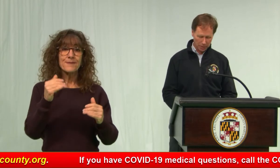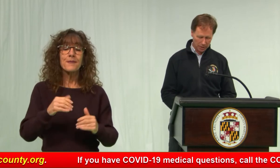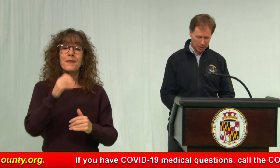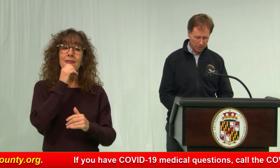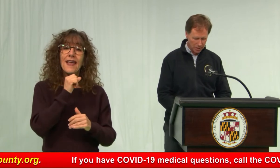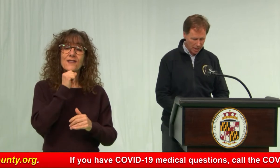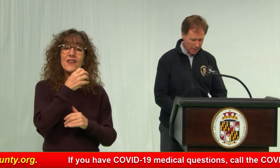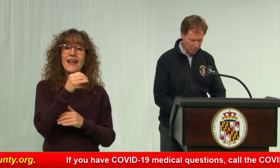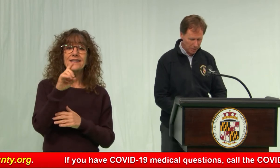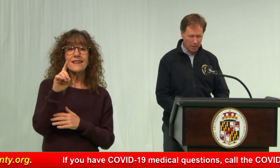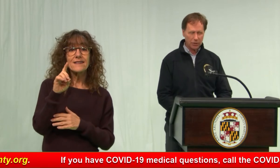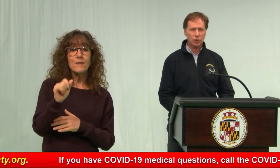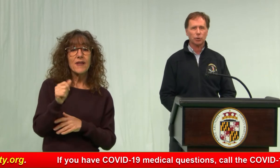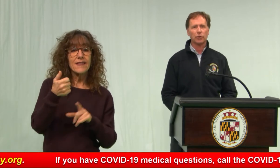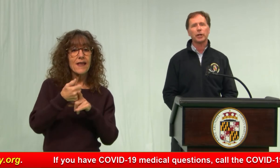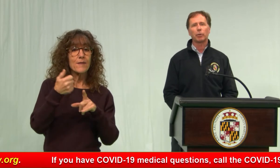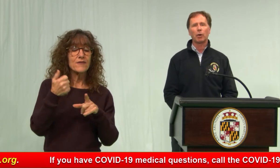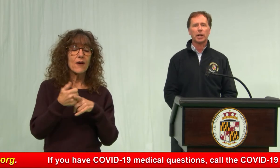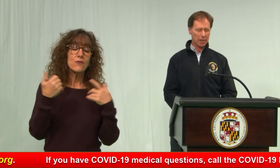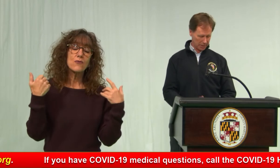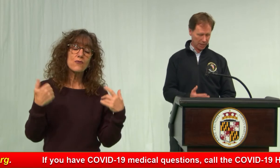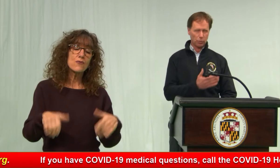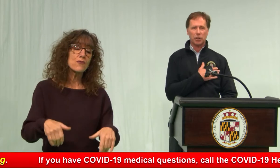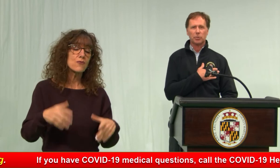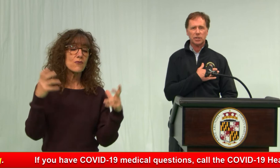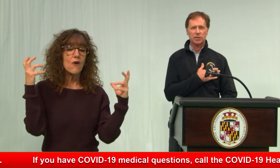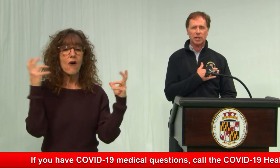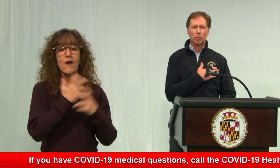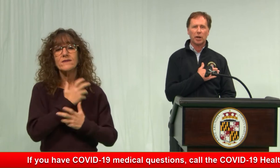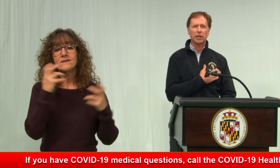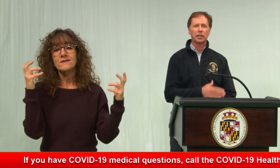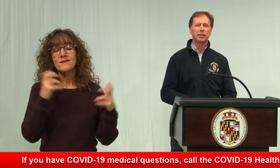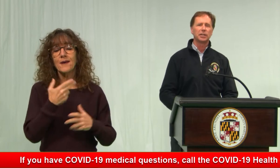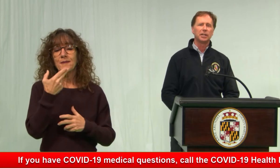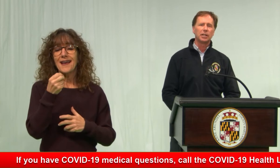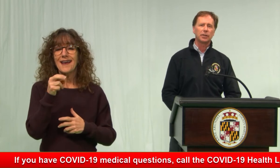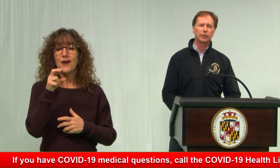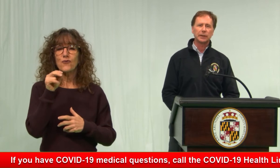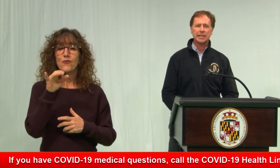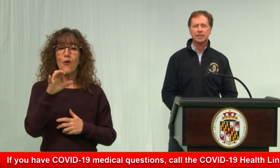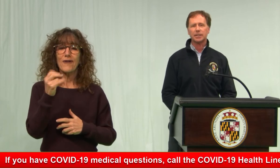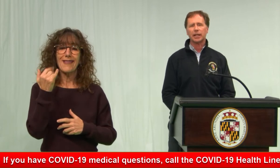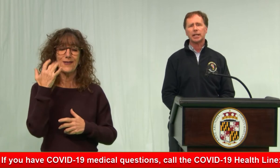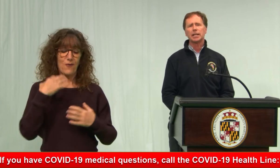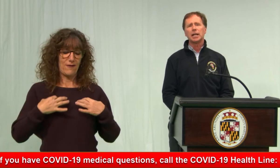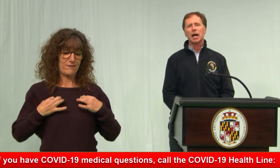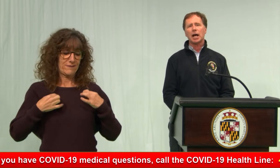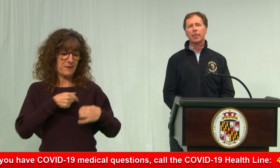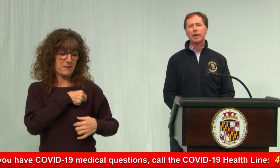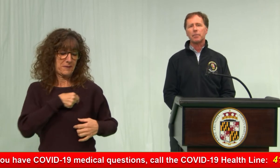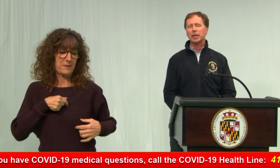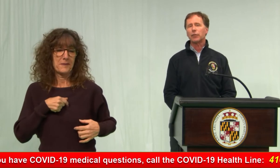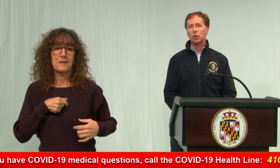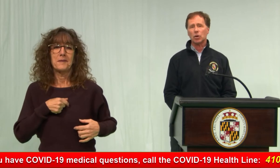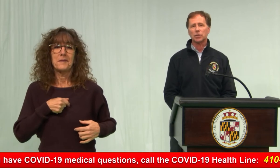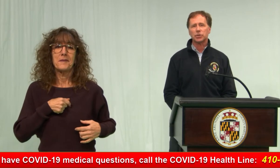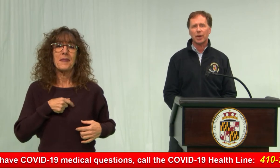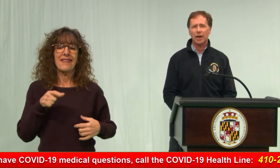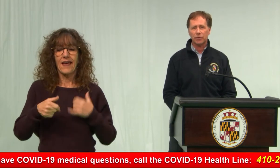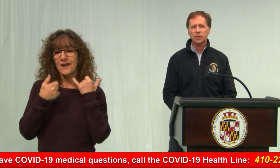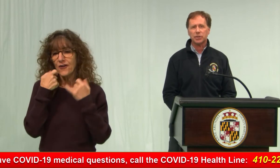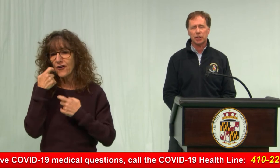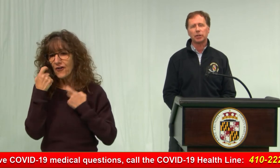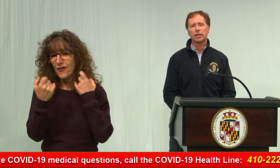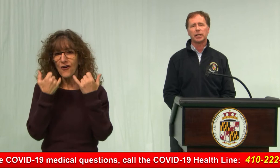and disabilities has been nothing short of heroic. I think that's one of the reasons that I'm wearing their fleece today. They're making phone calls